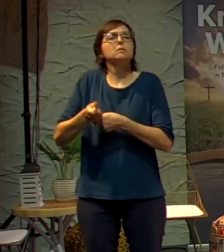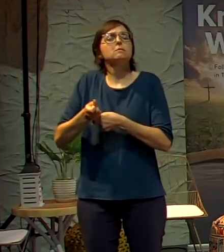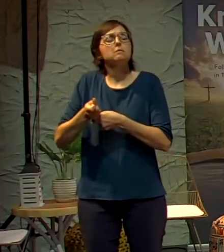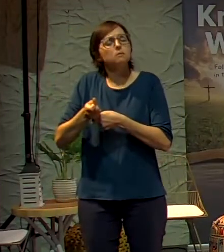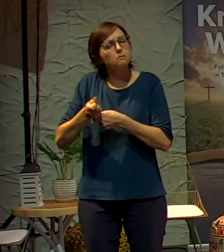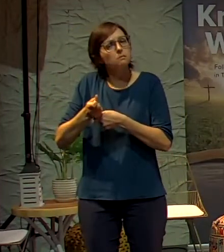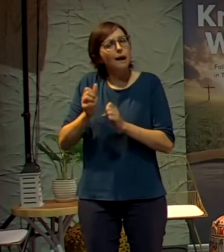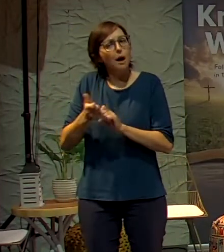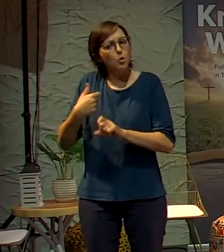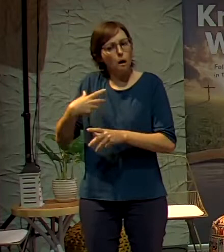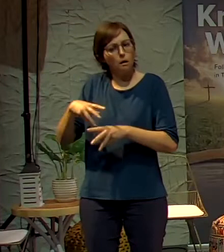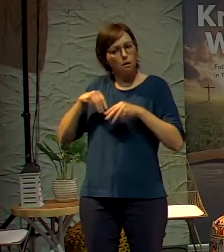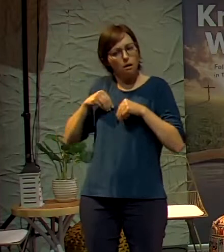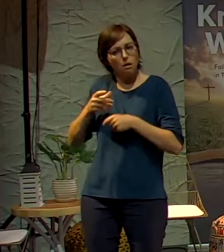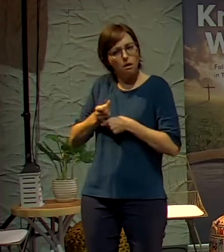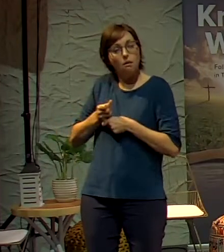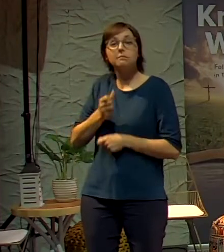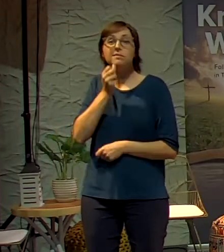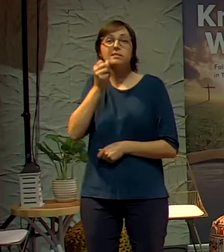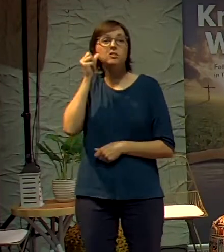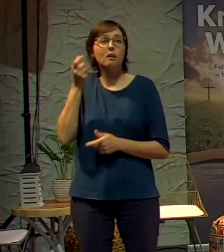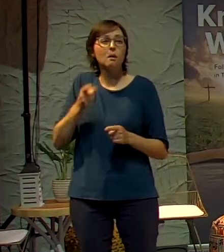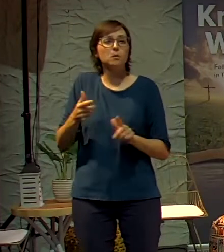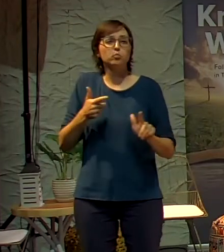There was a shooting yesterday.